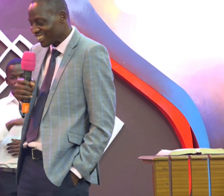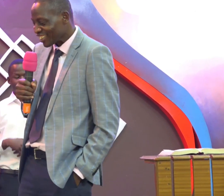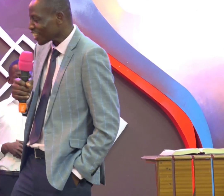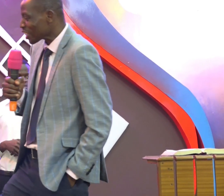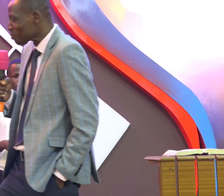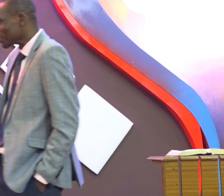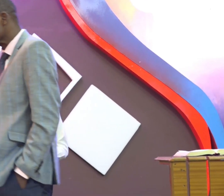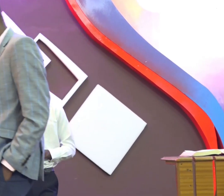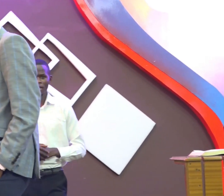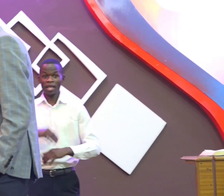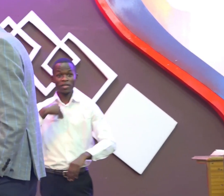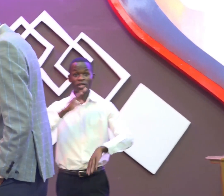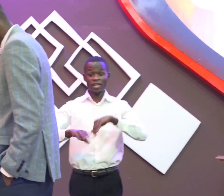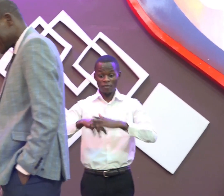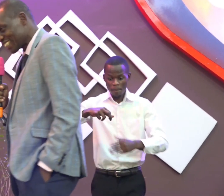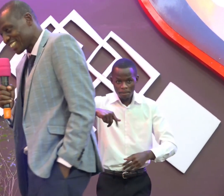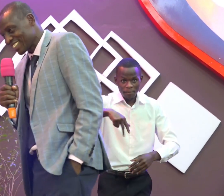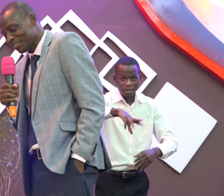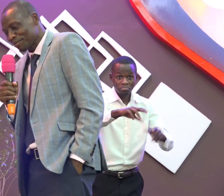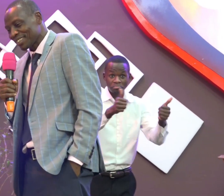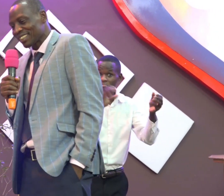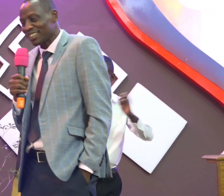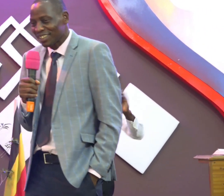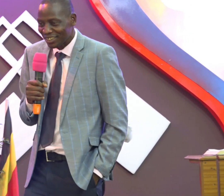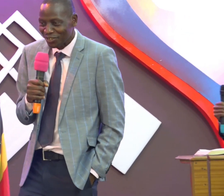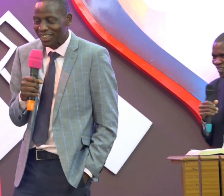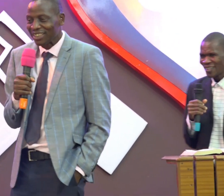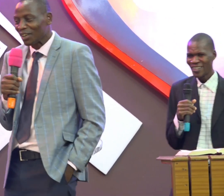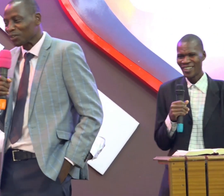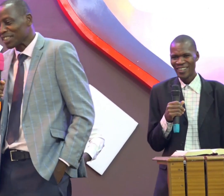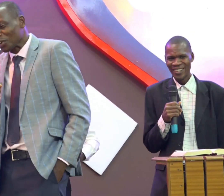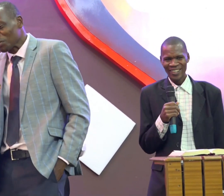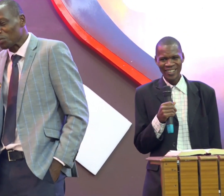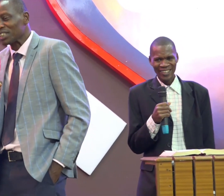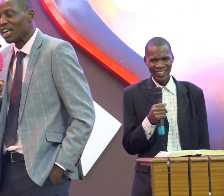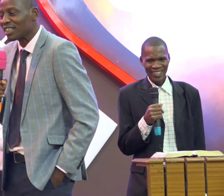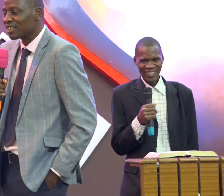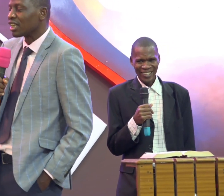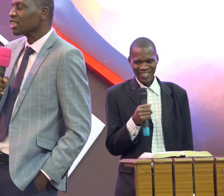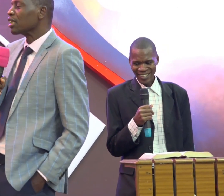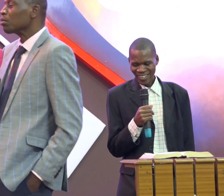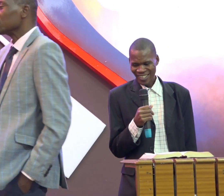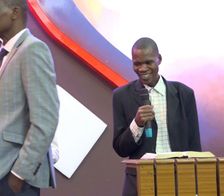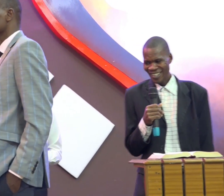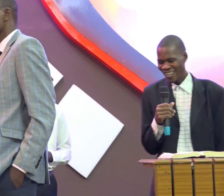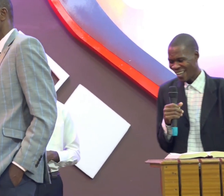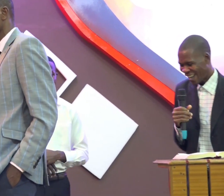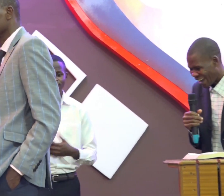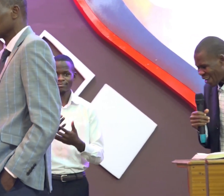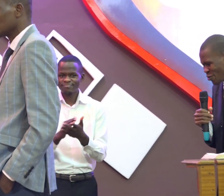ground. Satambula kugenda. I didn't walk to go. Jukera ali akuliddeko mu lubiri nagenda